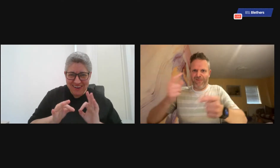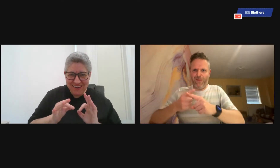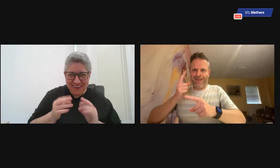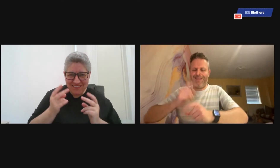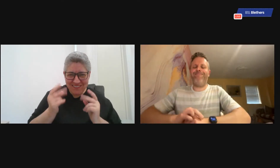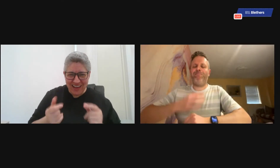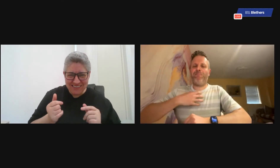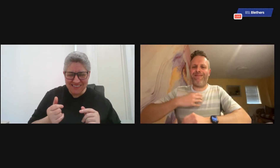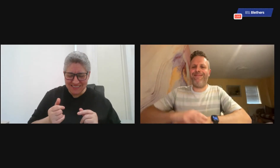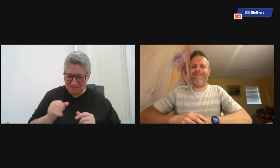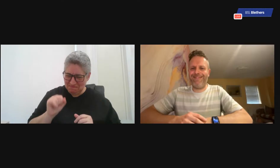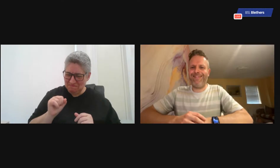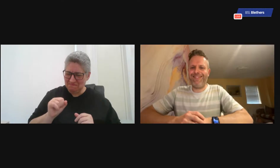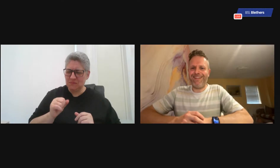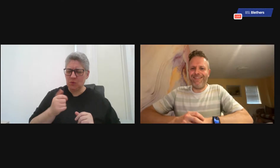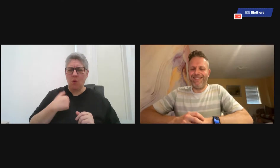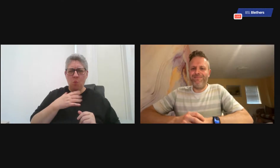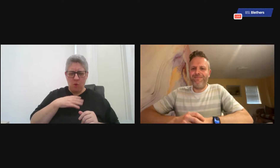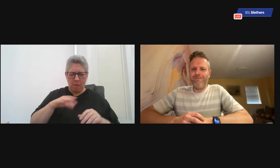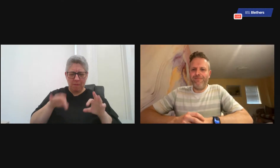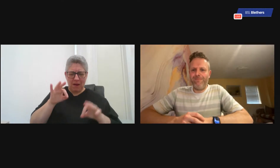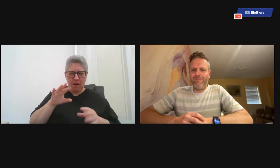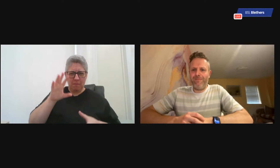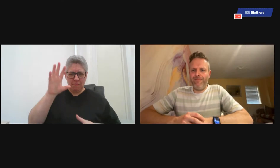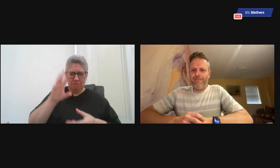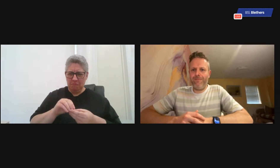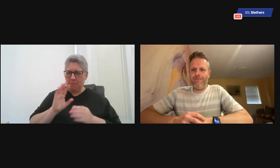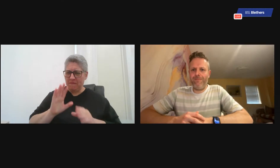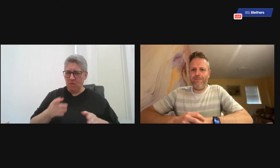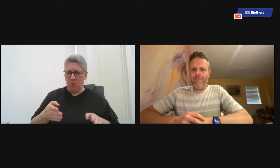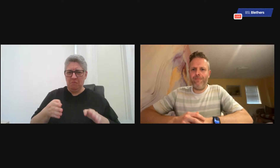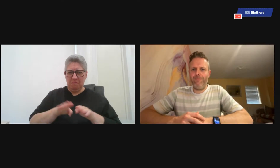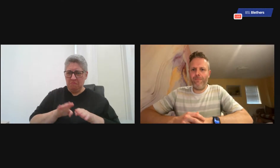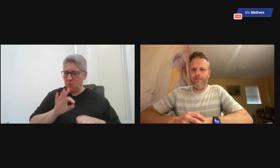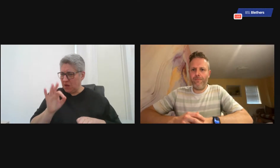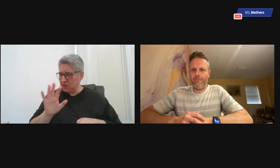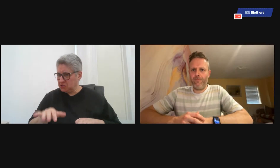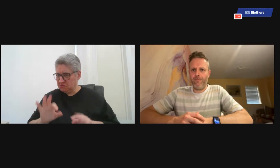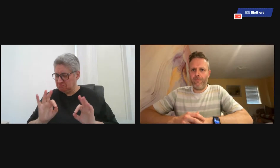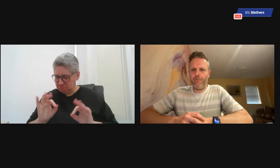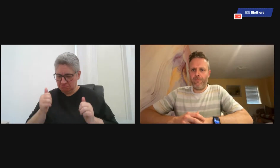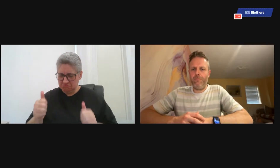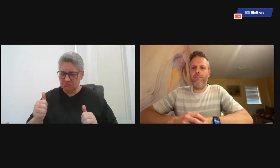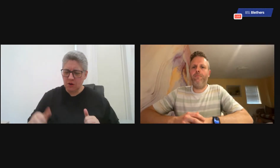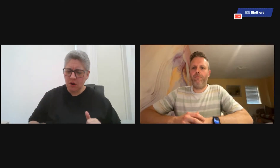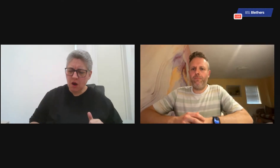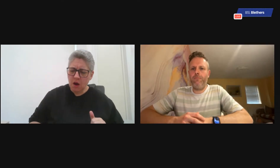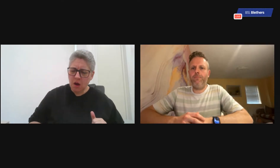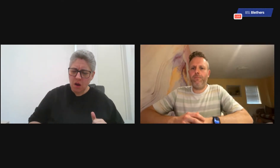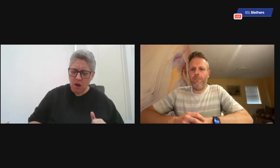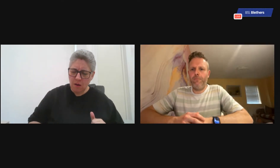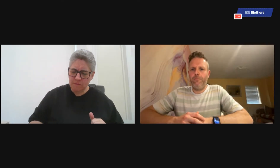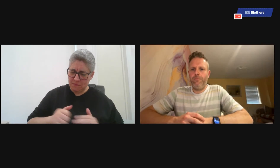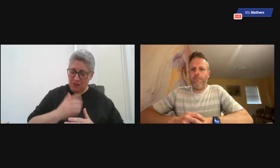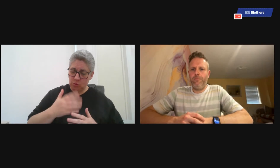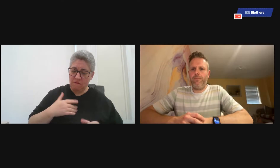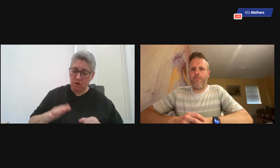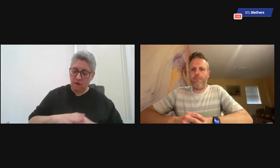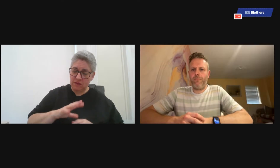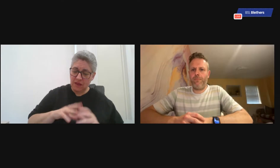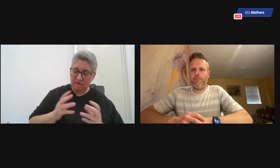Wow, I've just caught sight of the clock, Nathan. We have been talking for nearly an hour. Hasn't time flown? Um, I think we probably ought